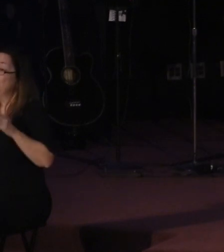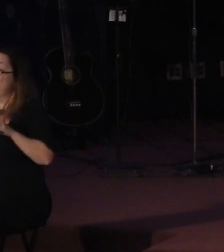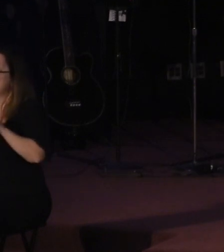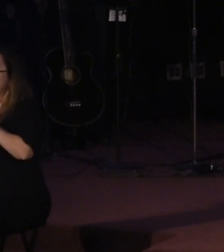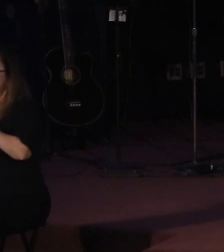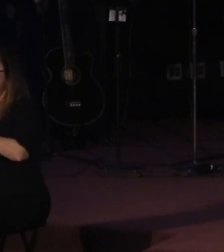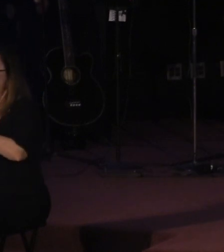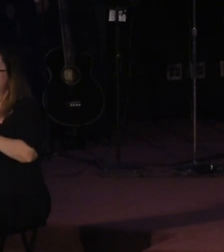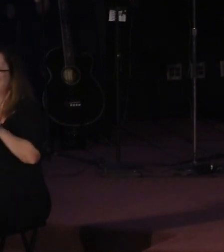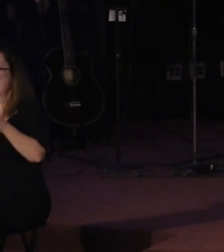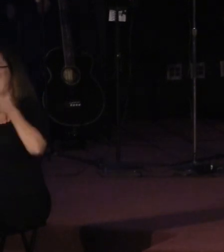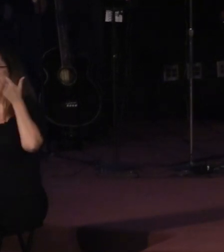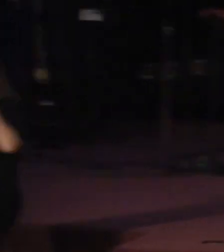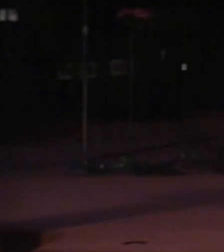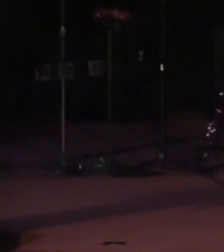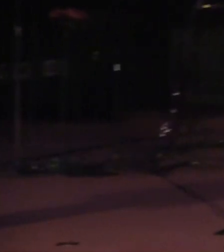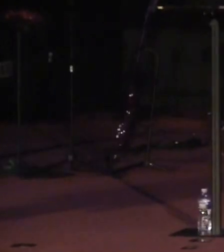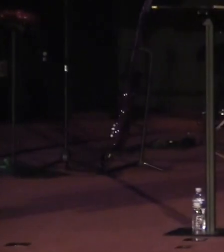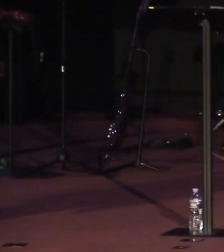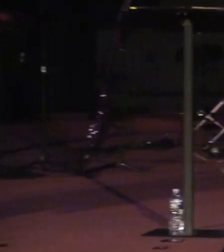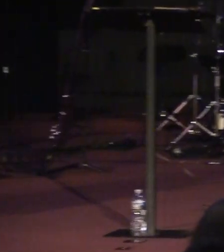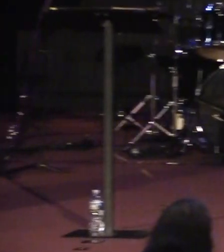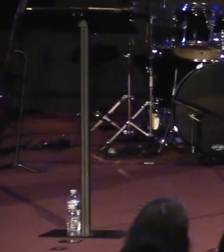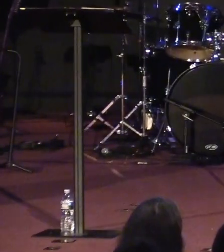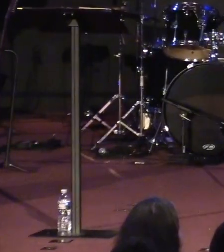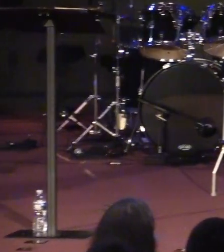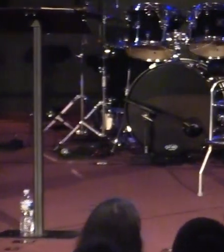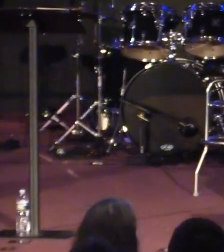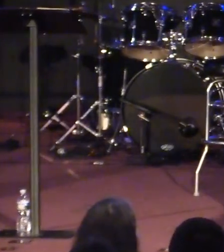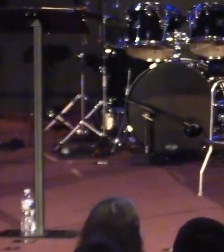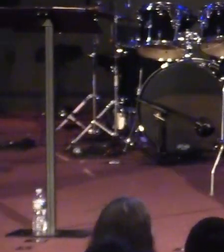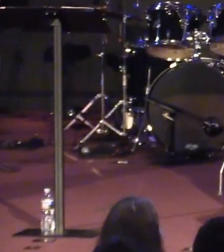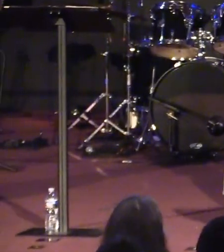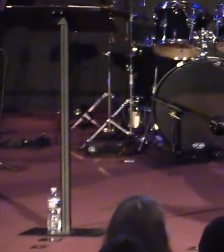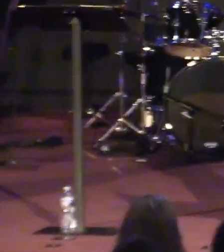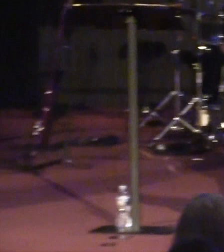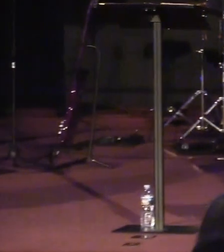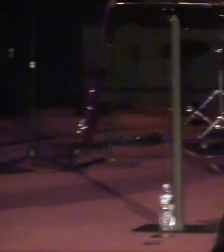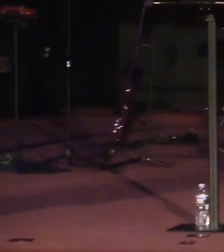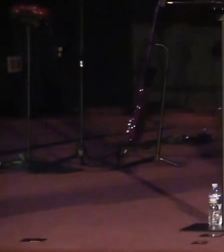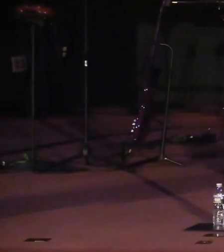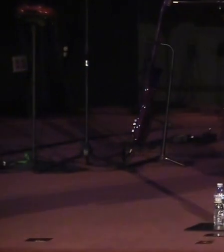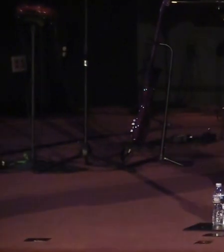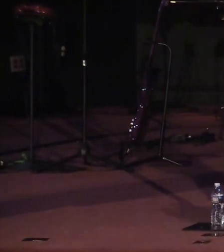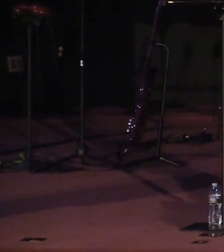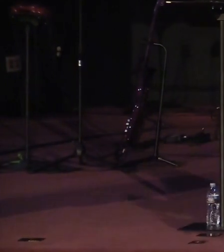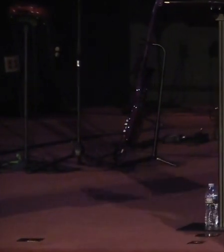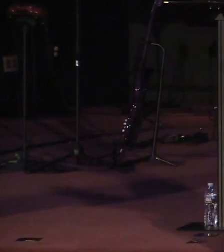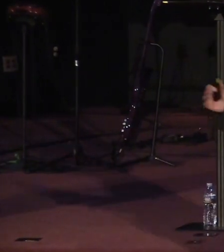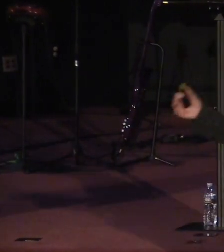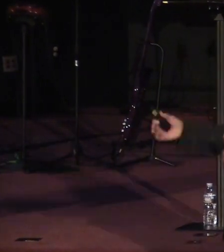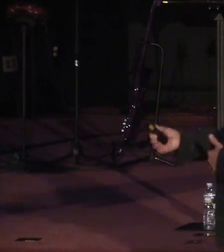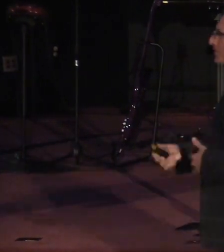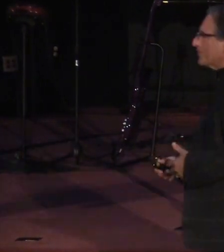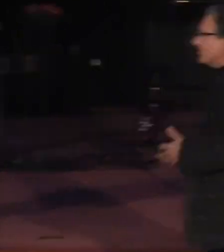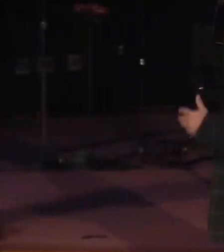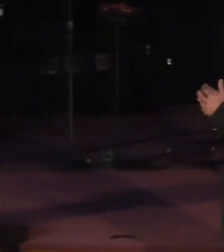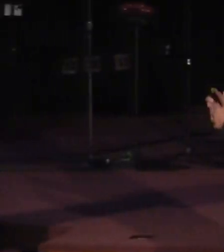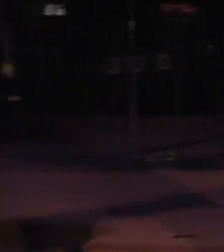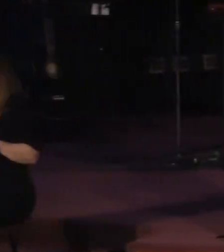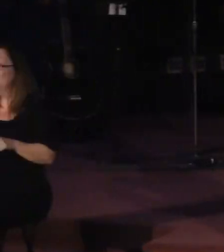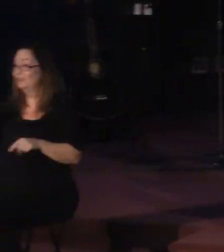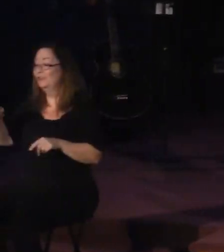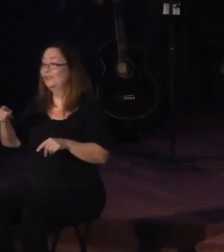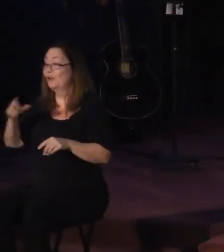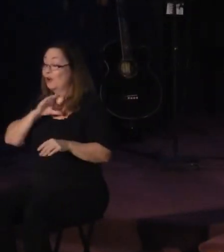try to make people laugh. I know it's going to be harder for some than others, but you know what? Try to make people laugh. Let people see that you are a Christian